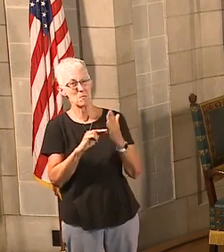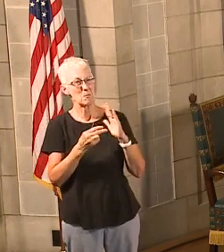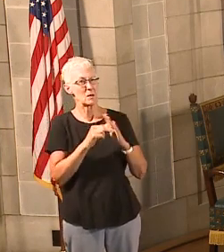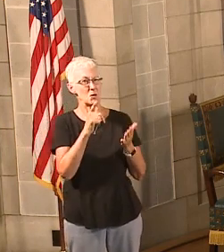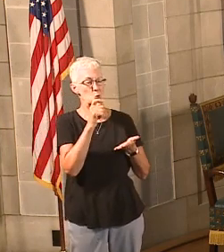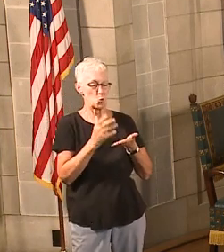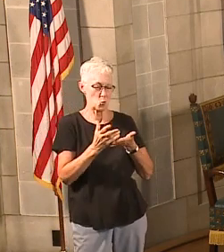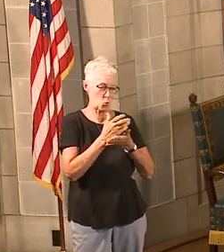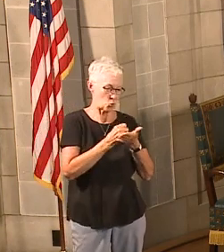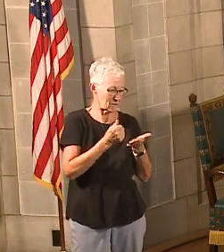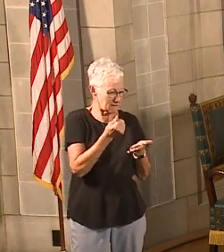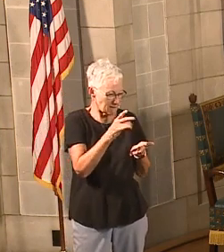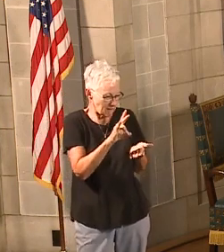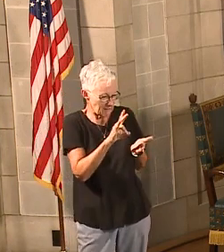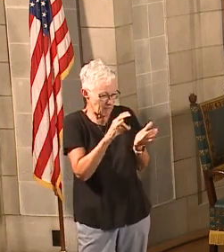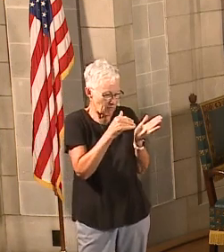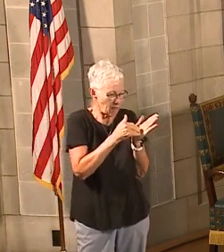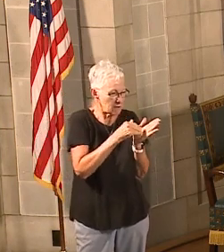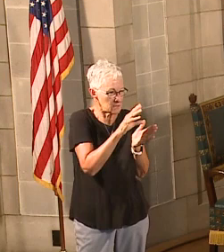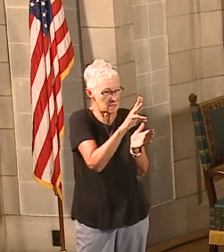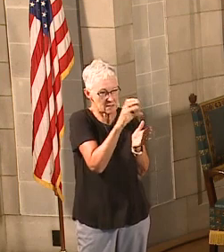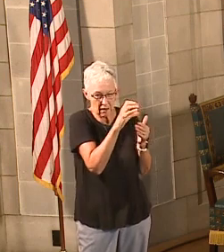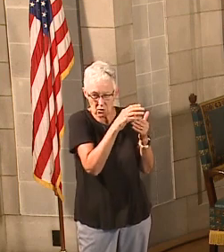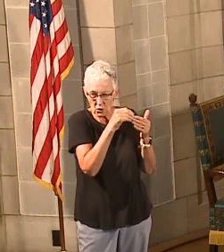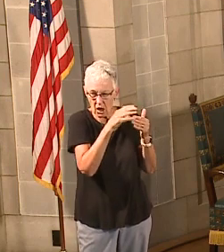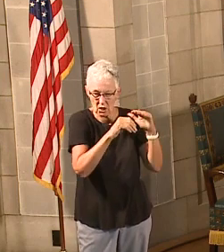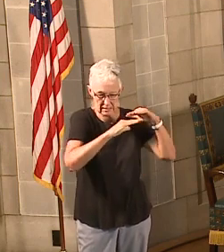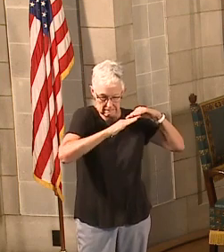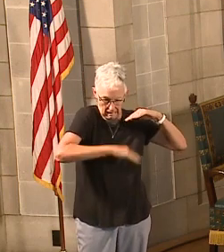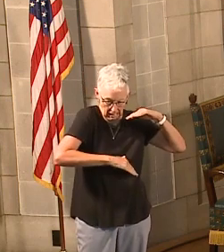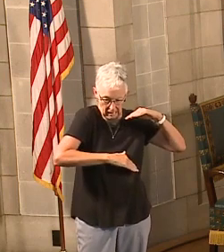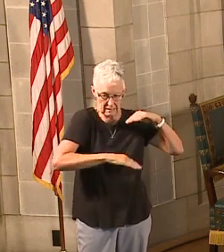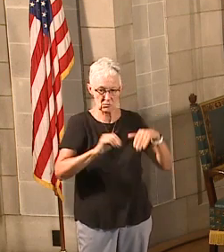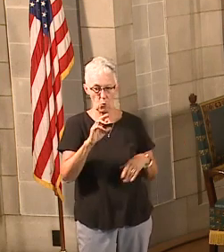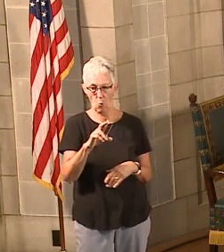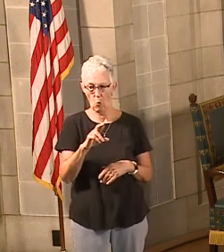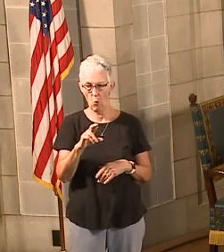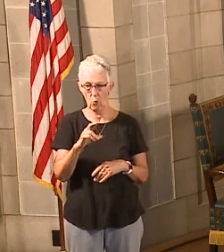$17,600 in annual income a year. A household of 4 is about